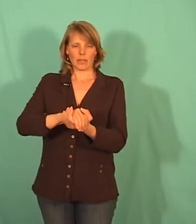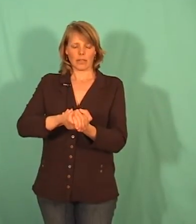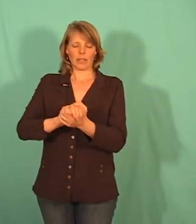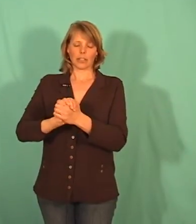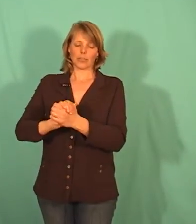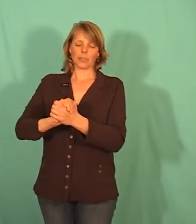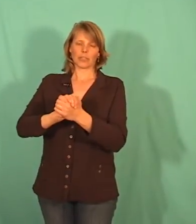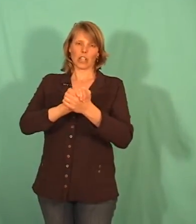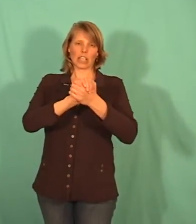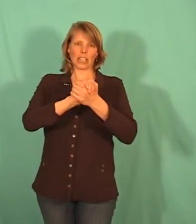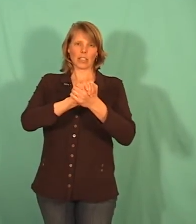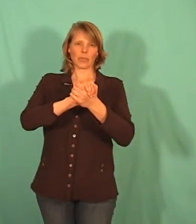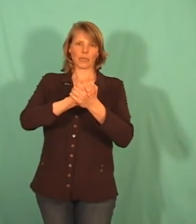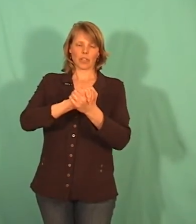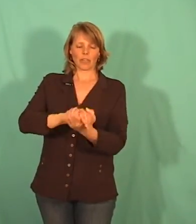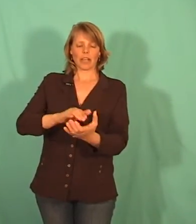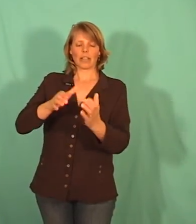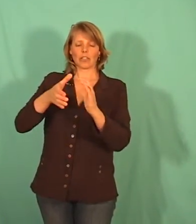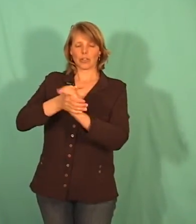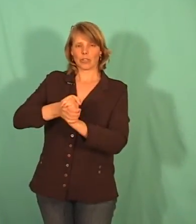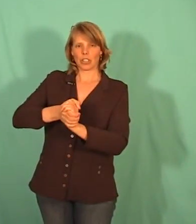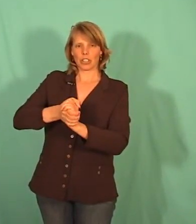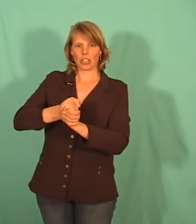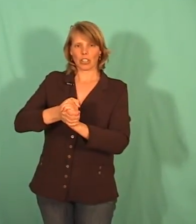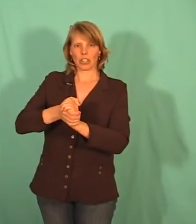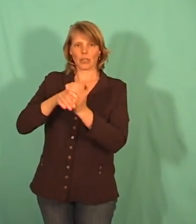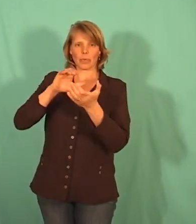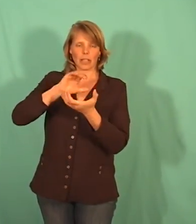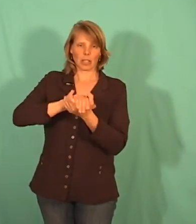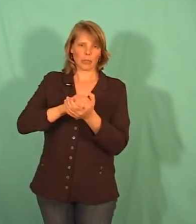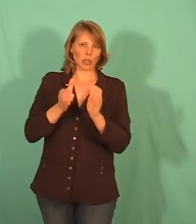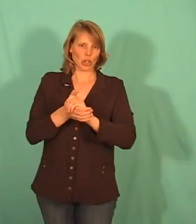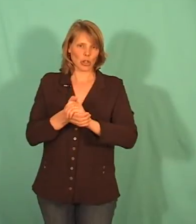like you're shaking hands with yourself and then you turn it and shake the other way, hamburger.